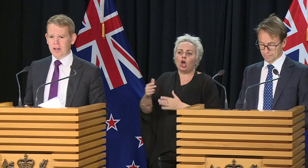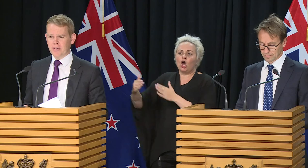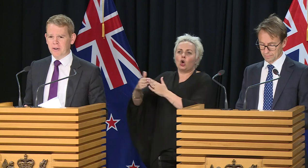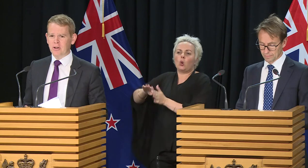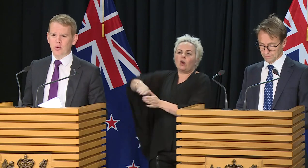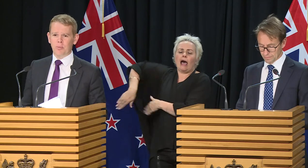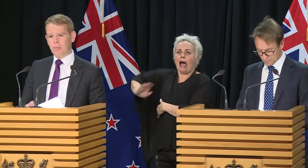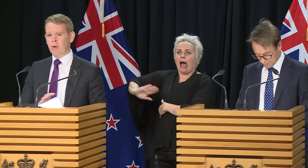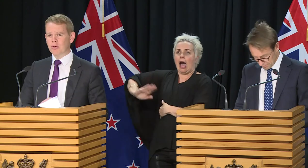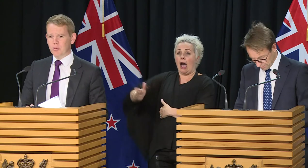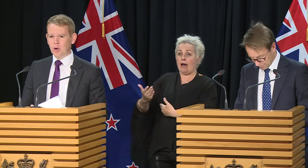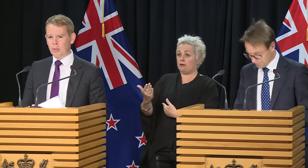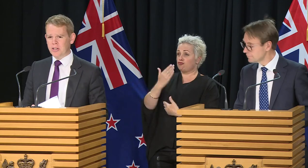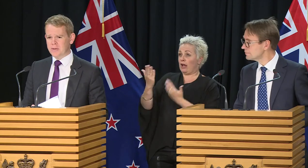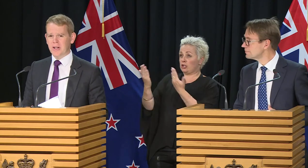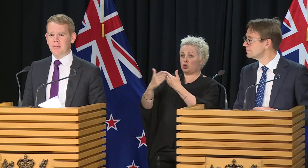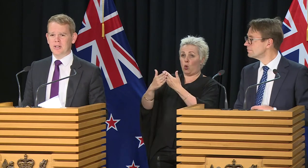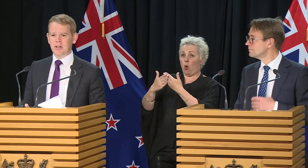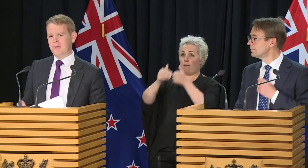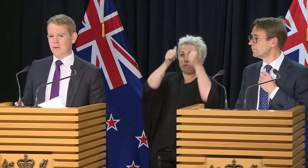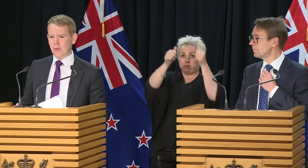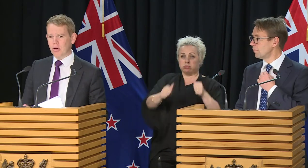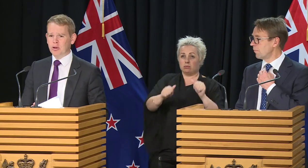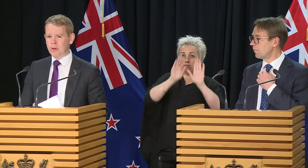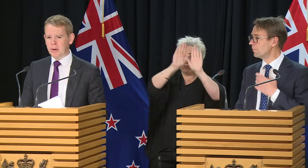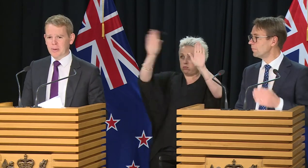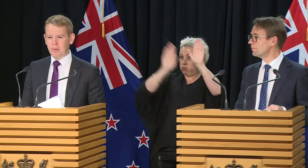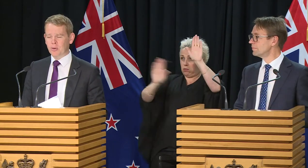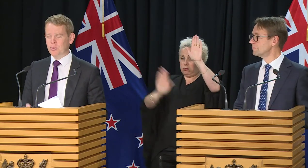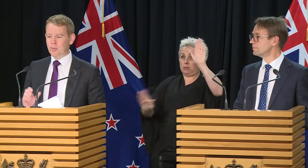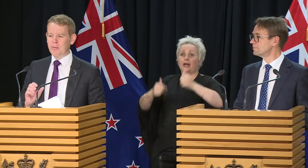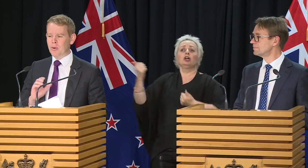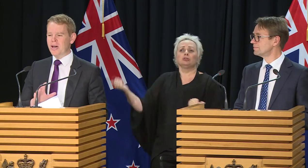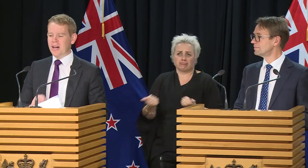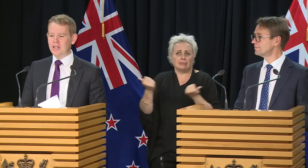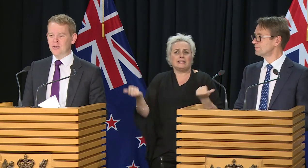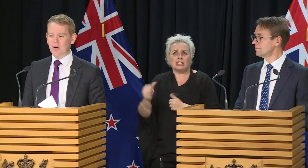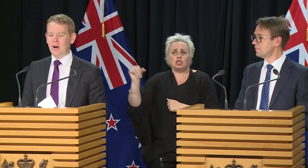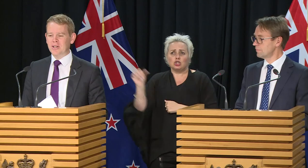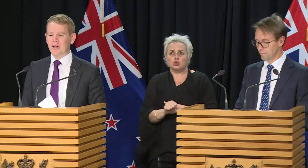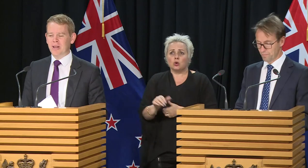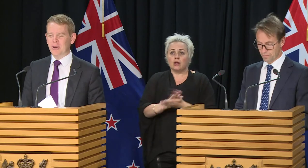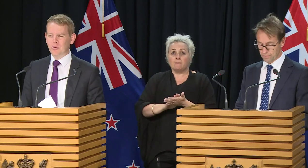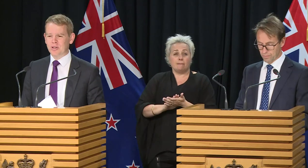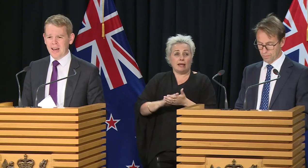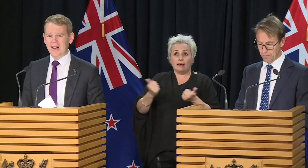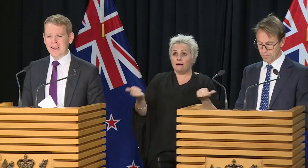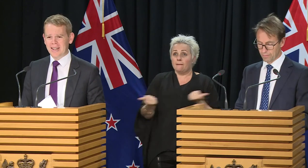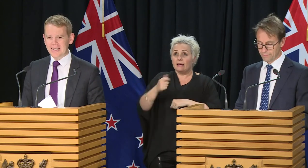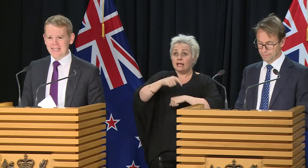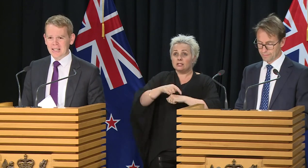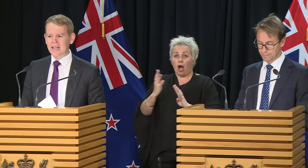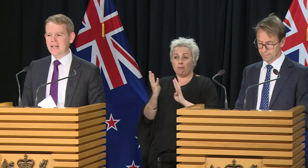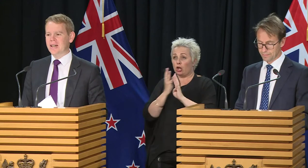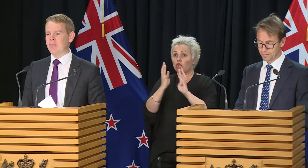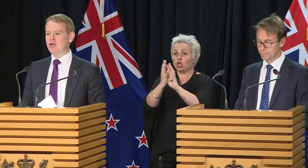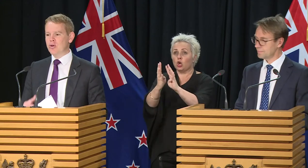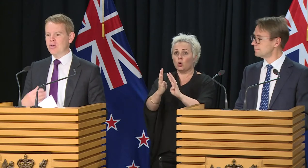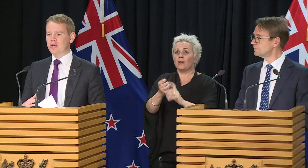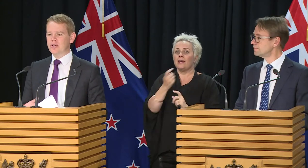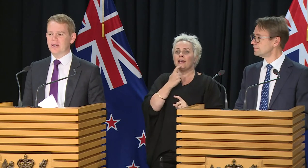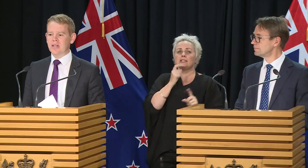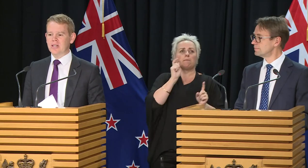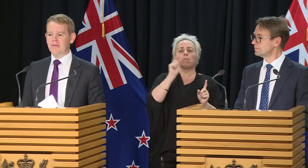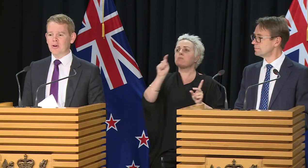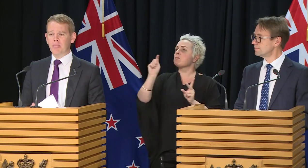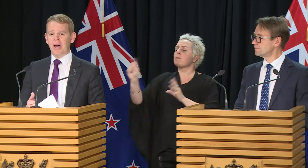put it right at the front door, put multiple copies of it up so that if you've got multiple people entering at one time, they can all scan in easily. Do